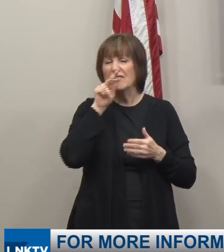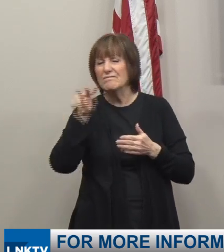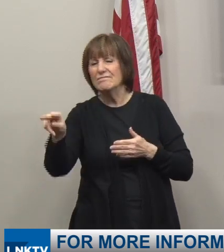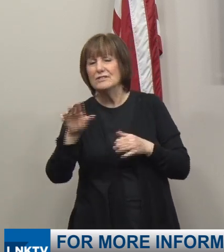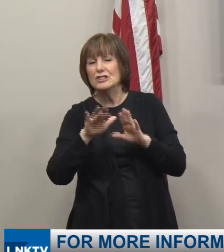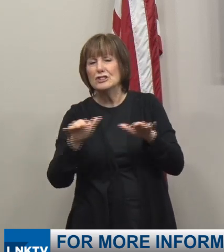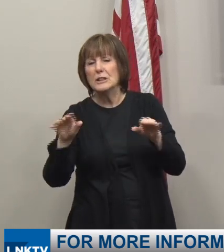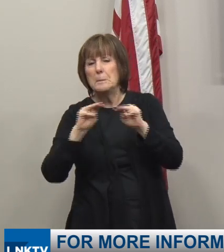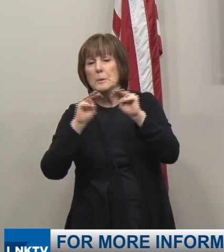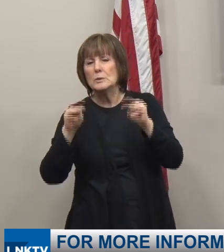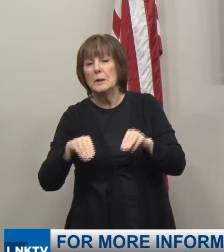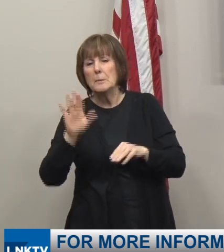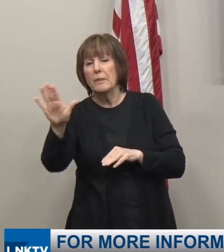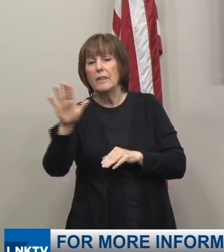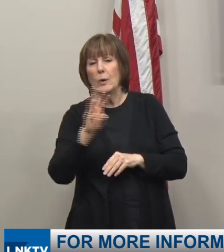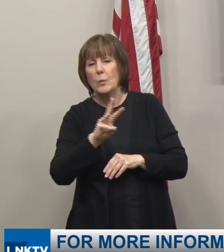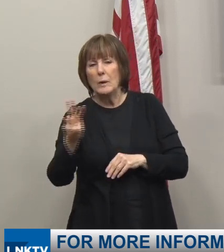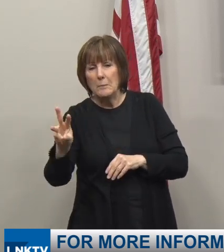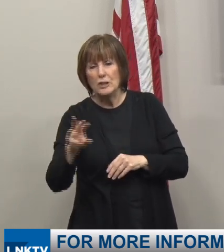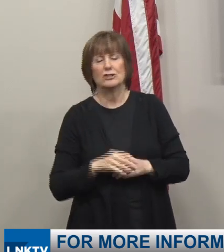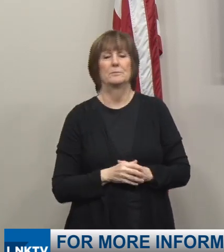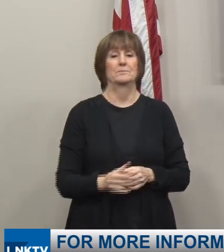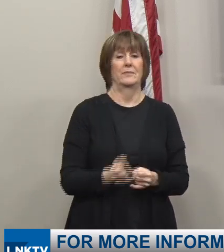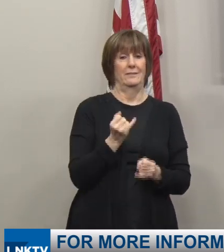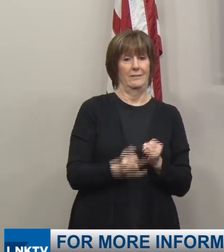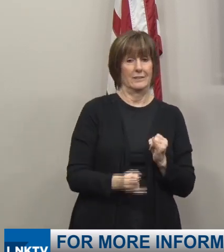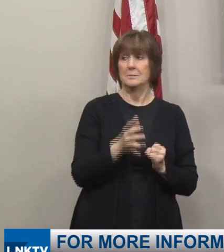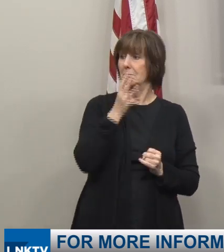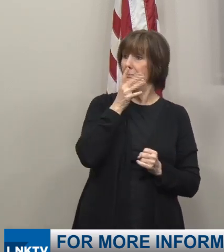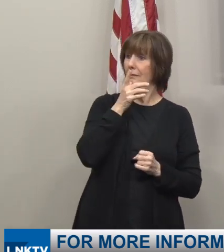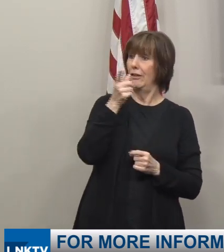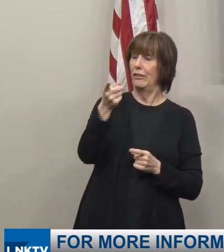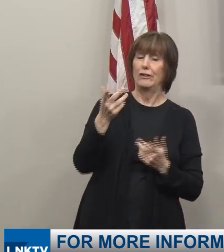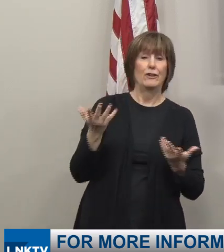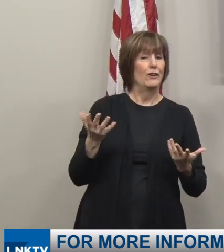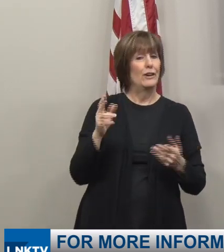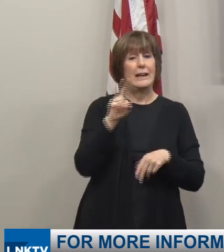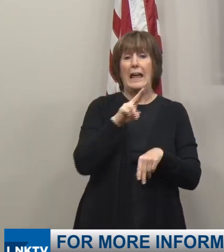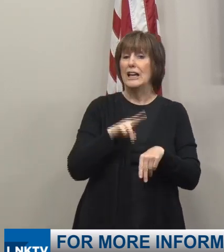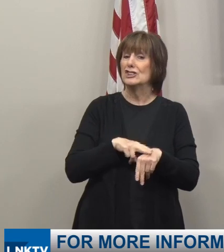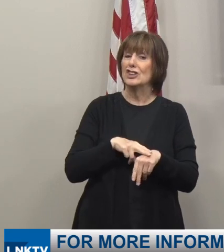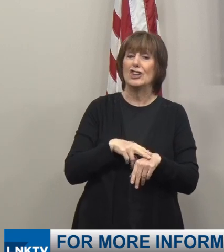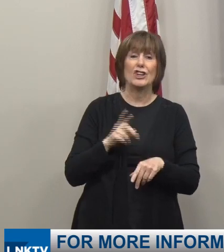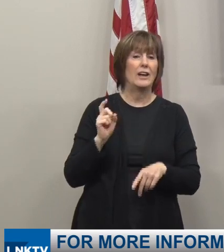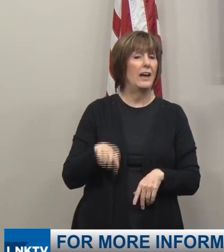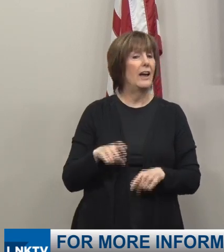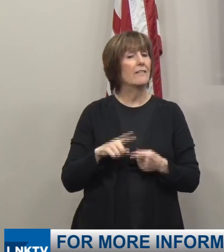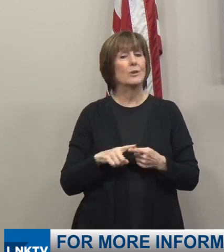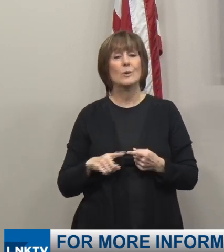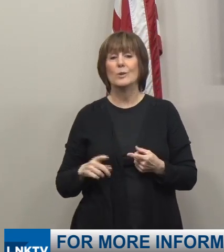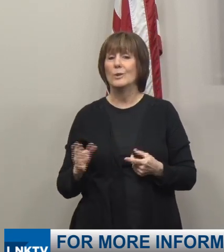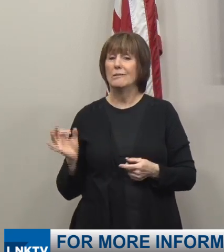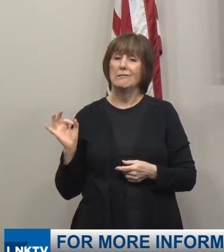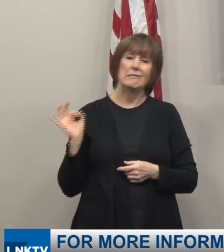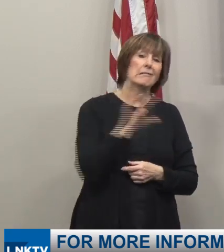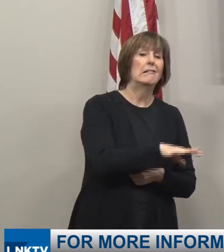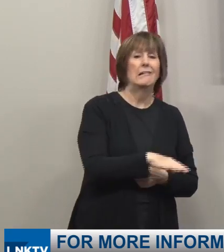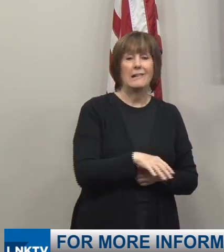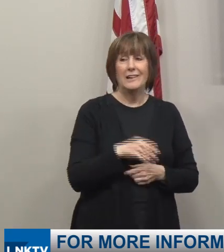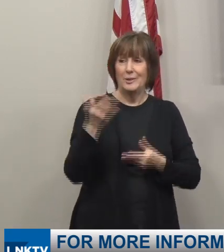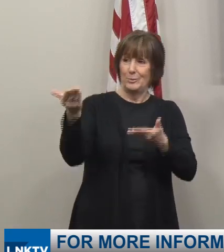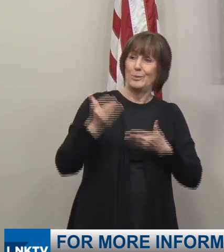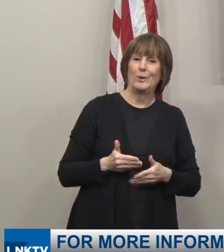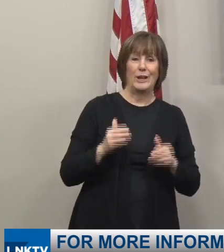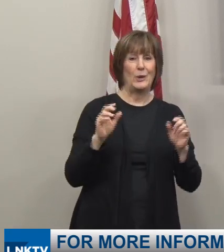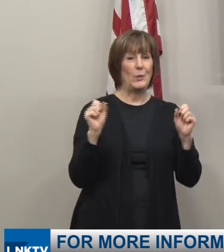lincolnchildrensmuseum.org. And last but not least, Mother Nature just had to weigh in recently. Mother Nature brought us a dose of winter last